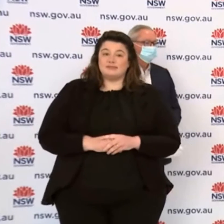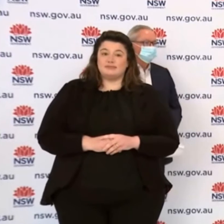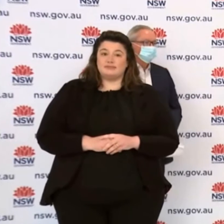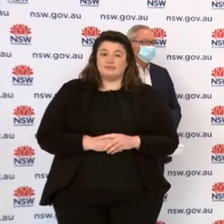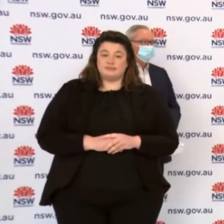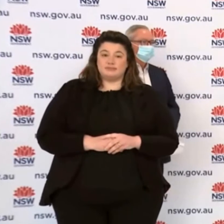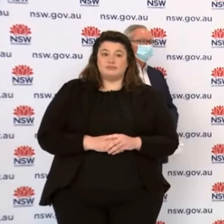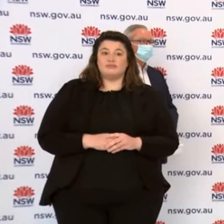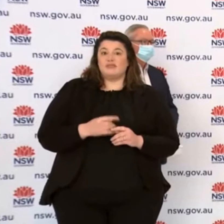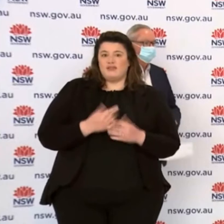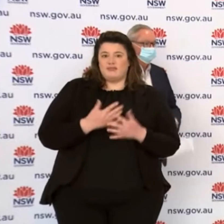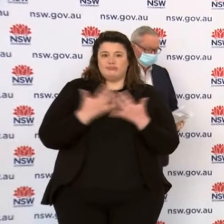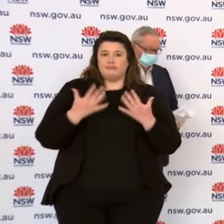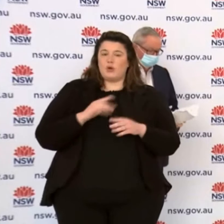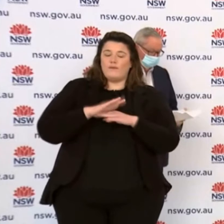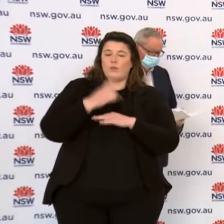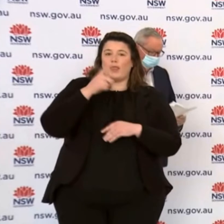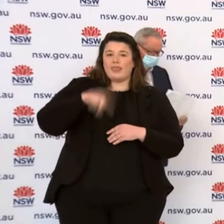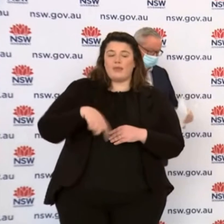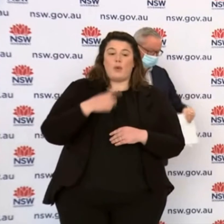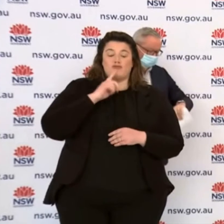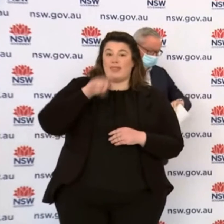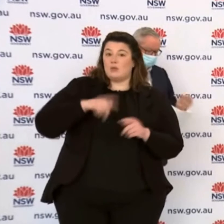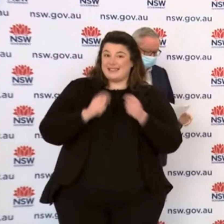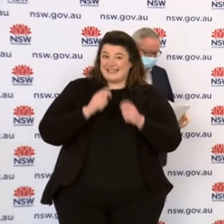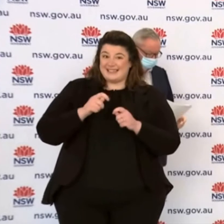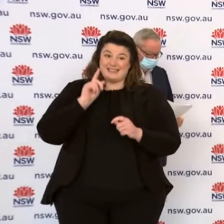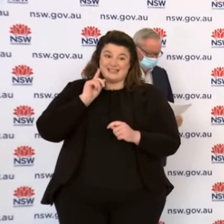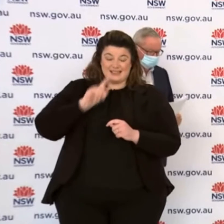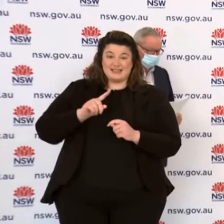108,449 tests reported yesterday, compared to